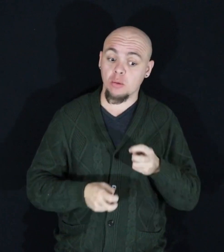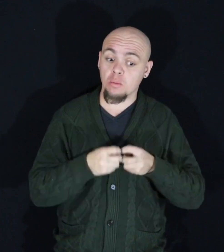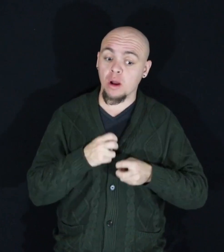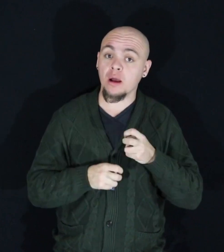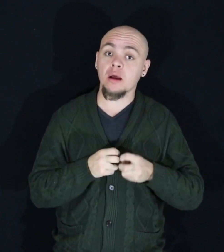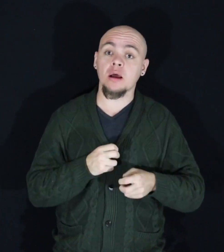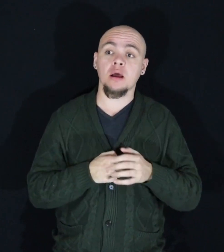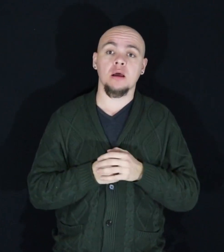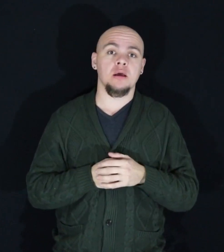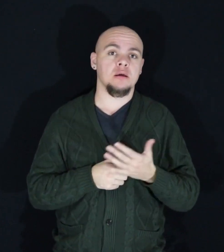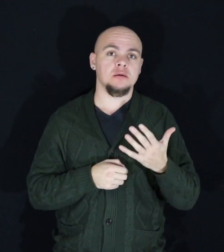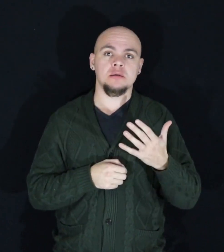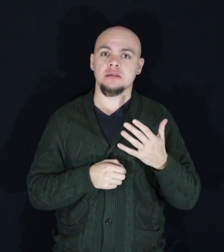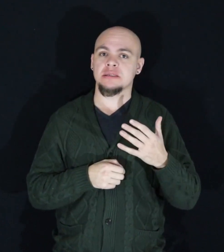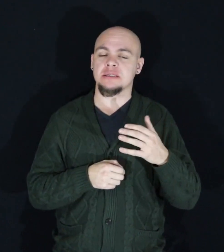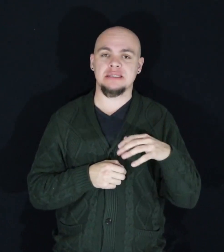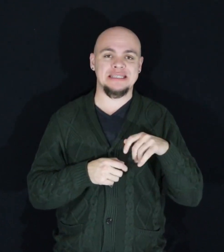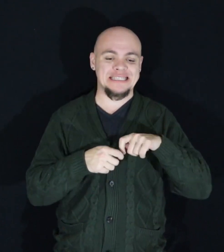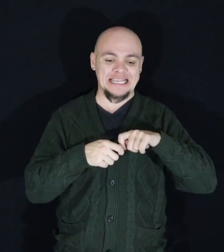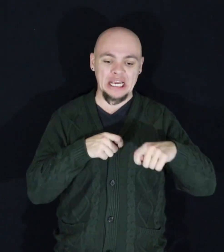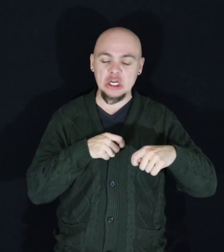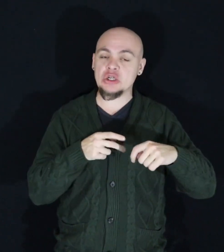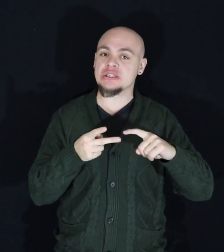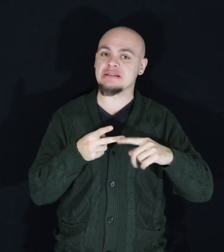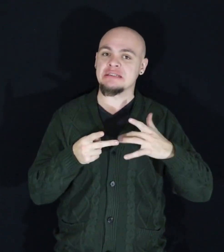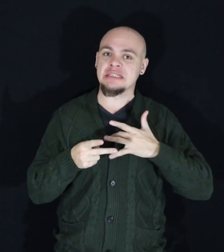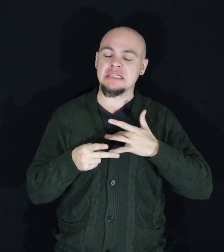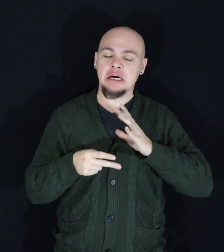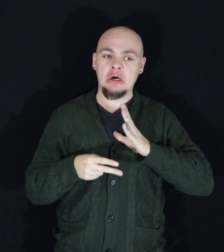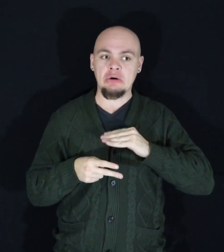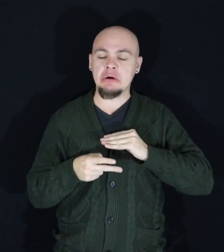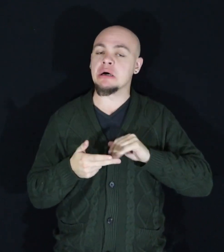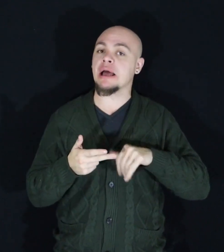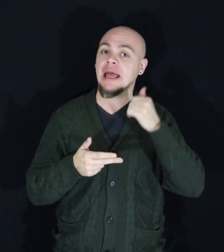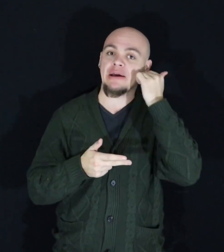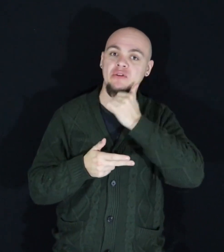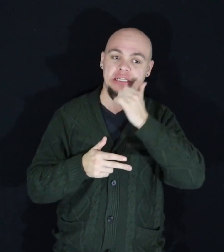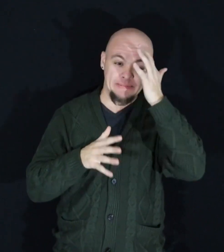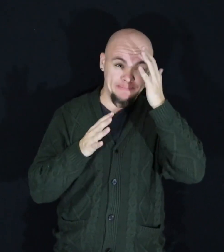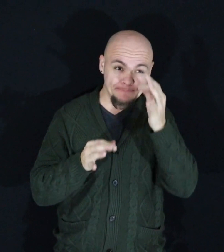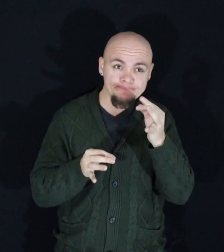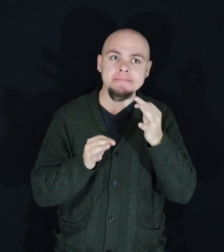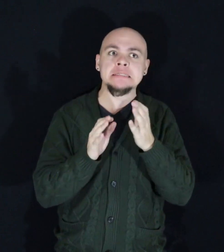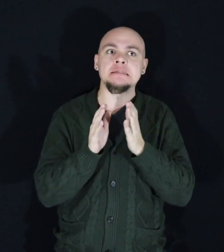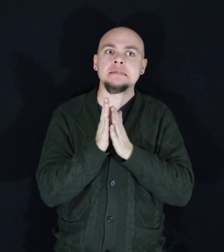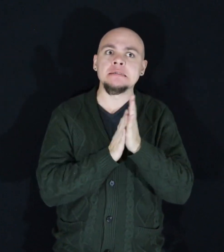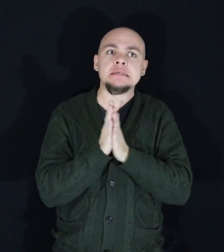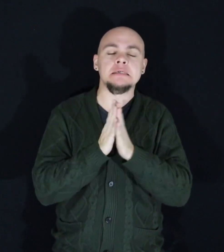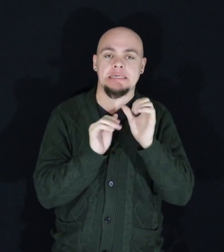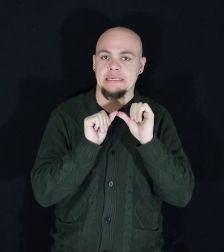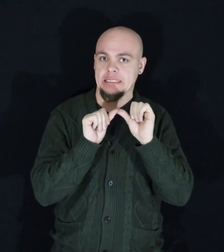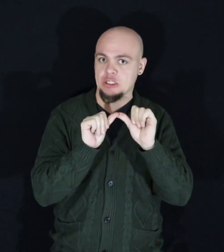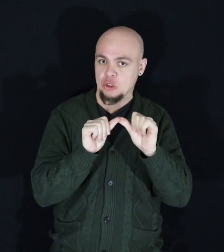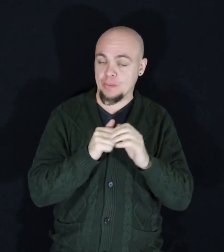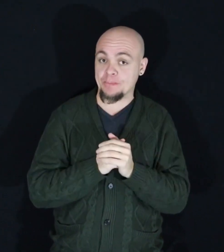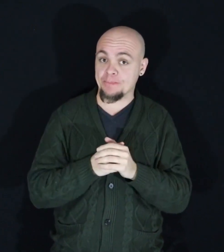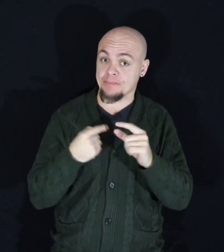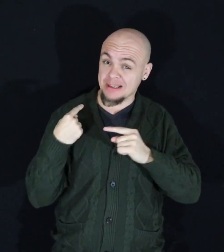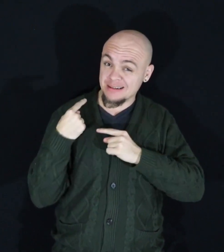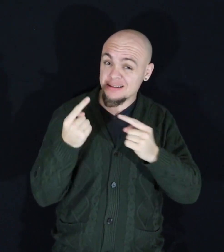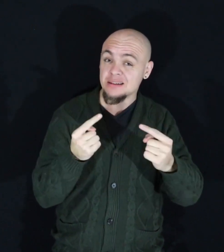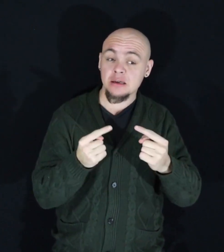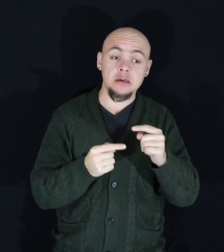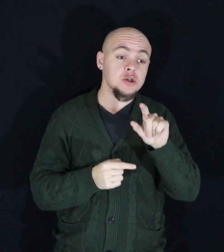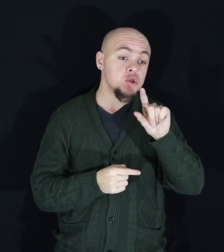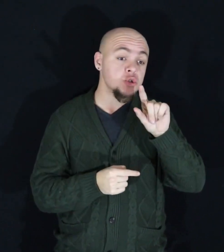fascia tears and just being beat down, and then every day mentally waking up deciding that I wanted to continue forward. Since then, I've broken